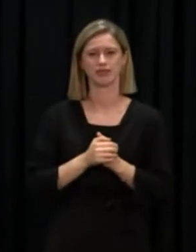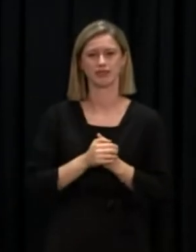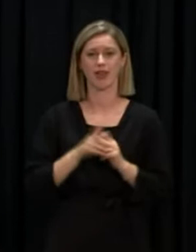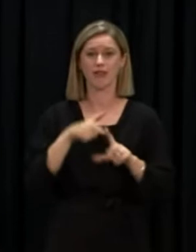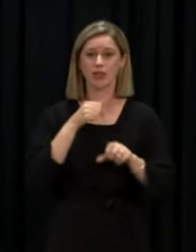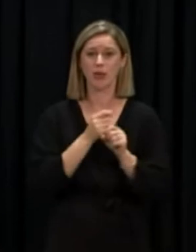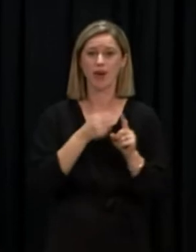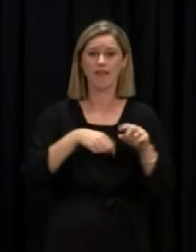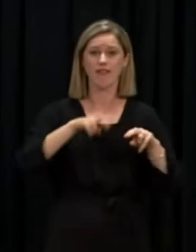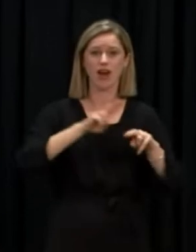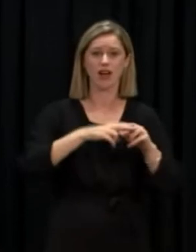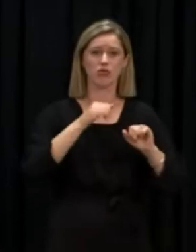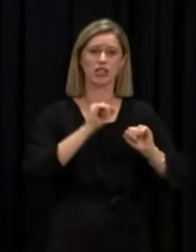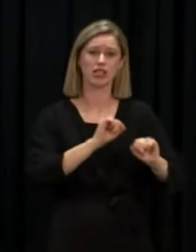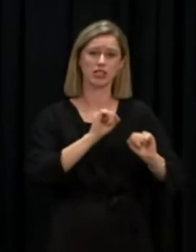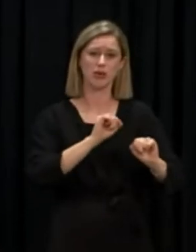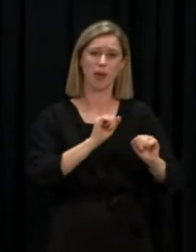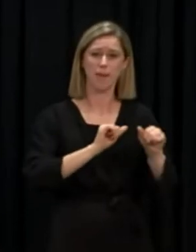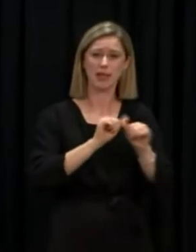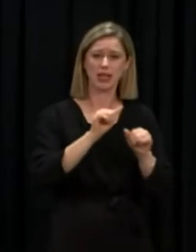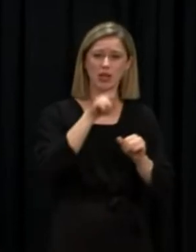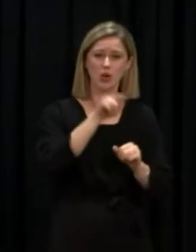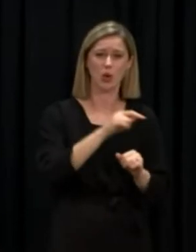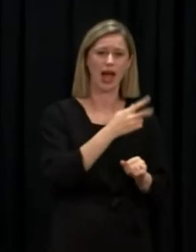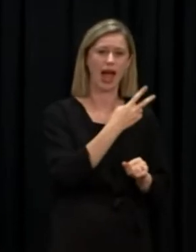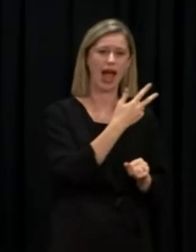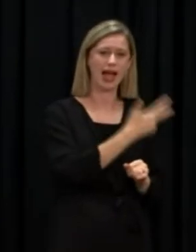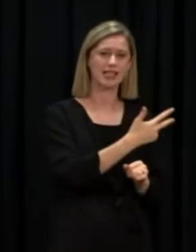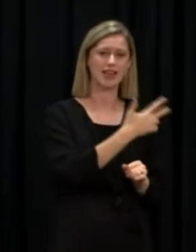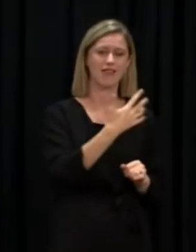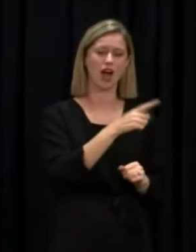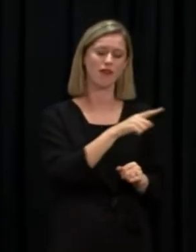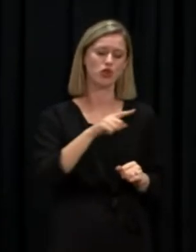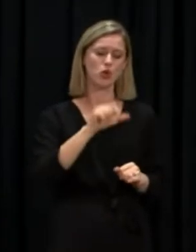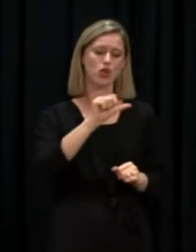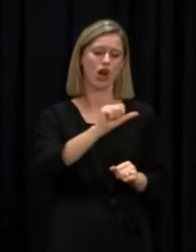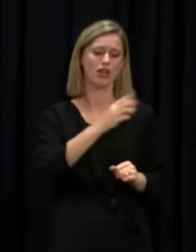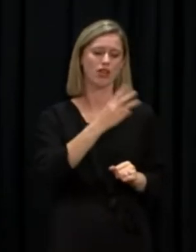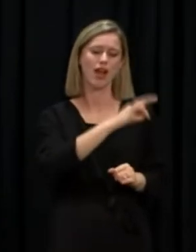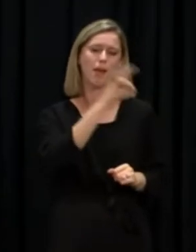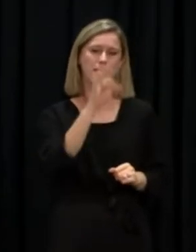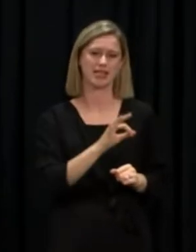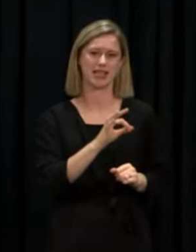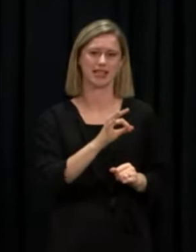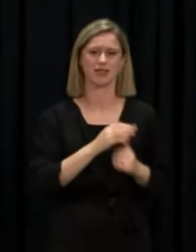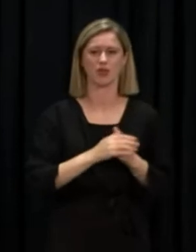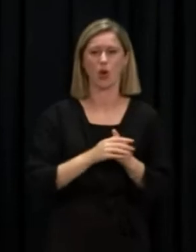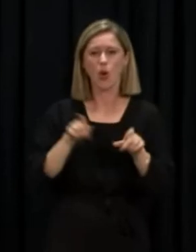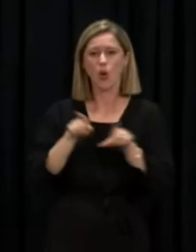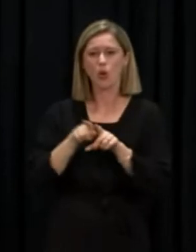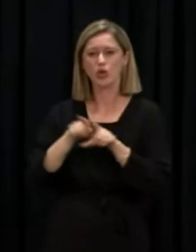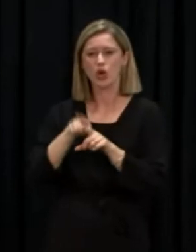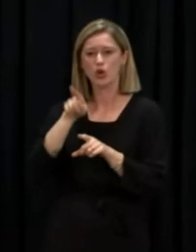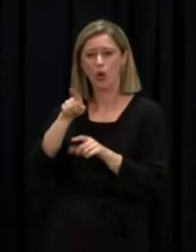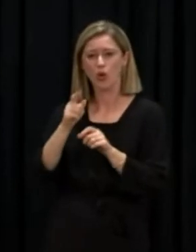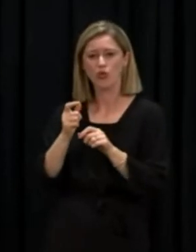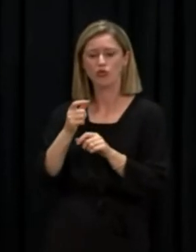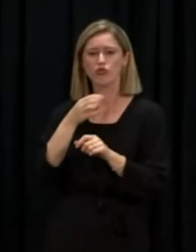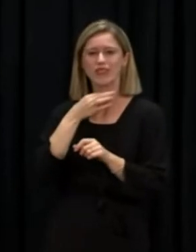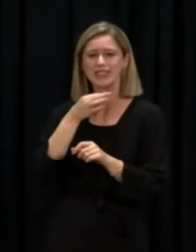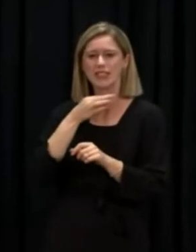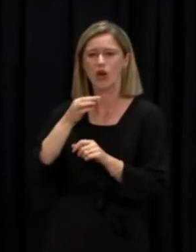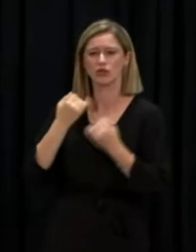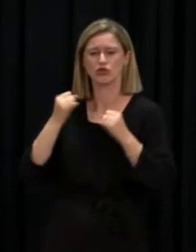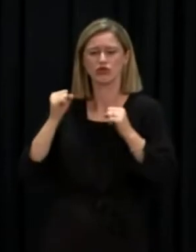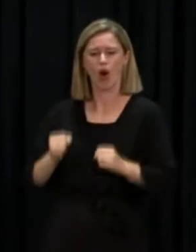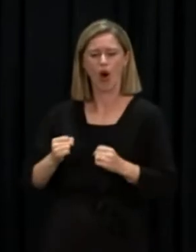for example, ranges from 85 to 93%, and its effectiveness against severe disease or hospitalisation